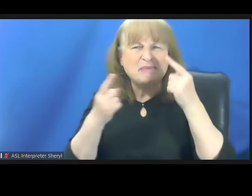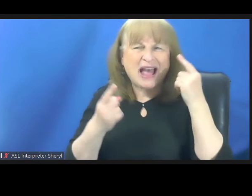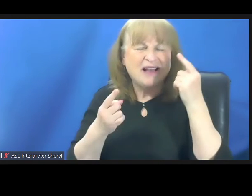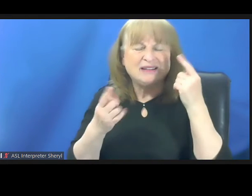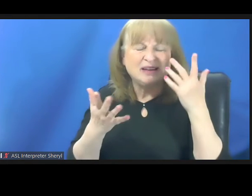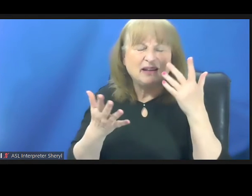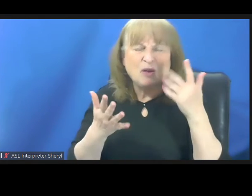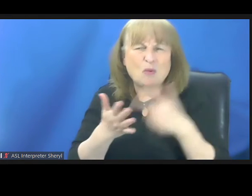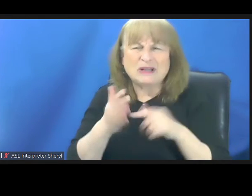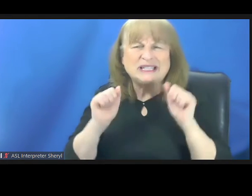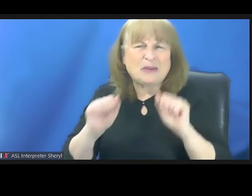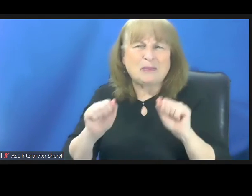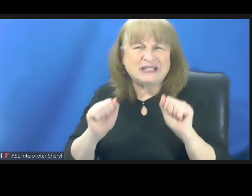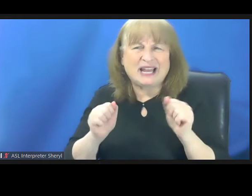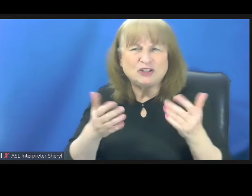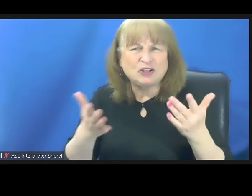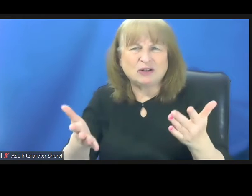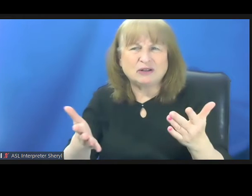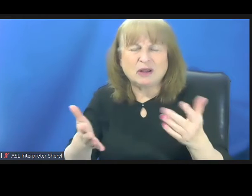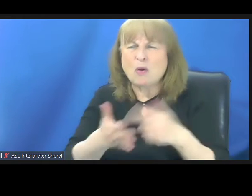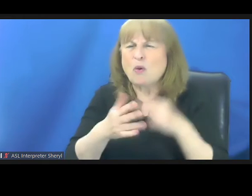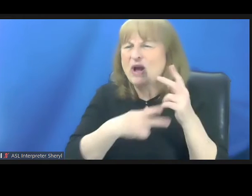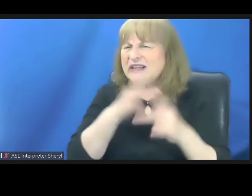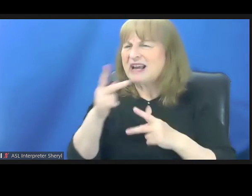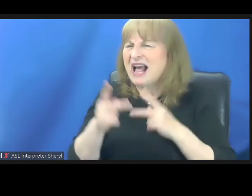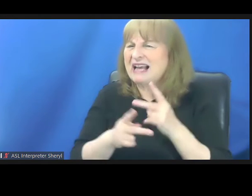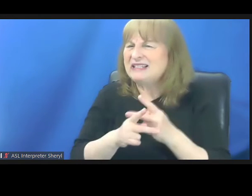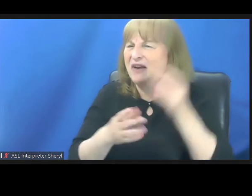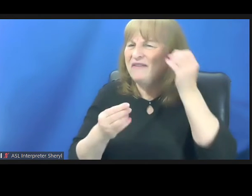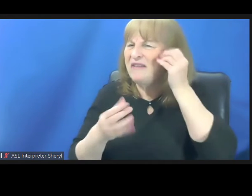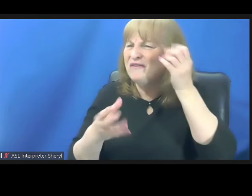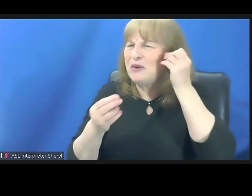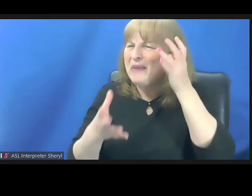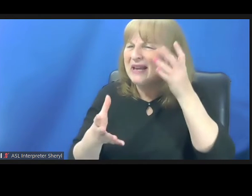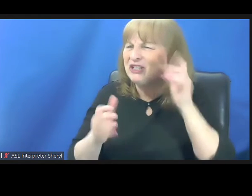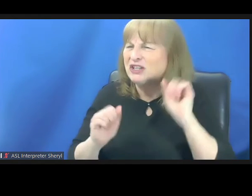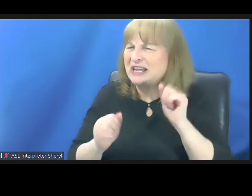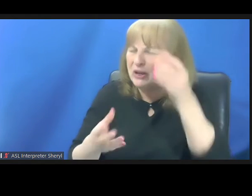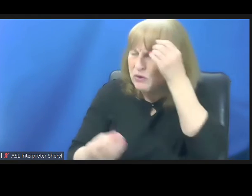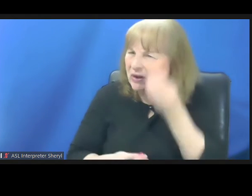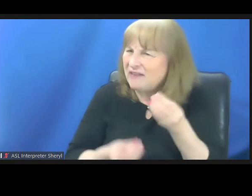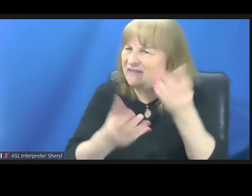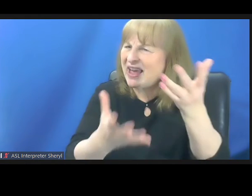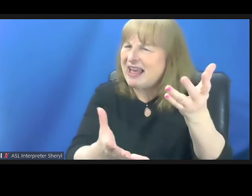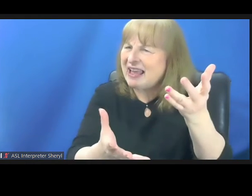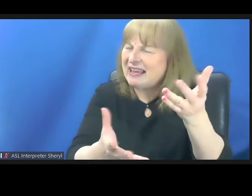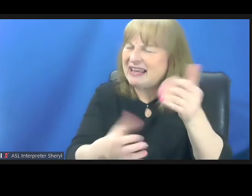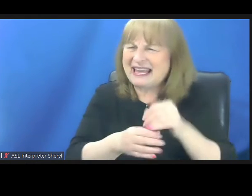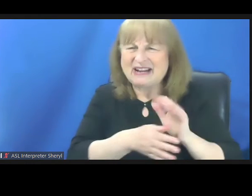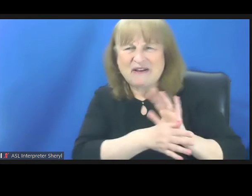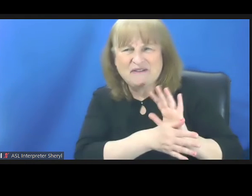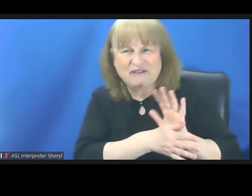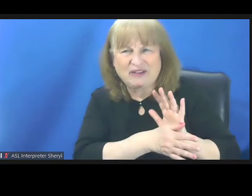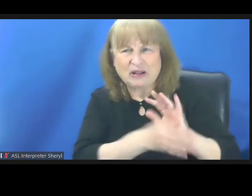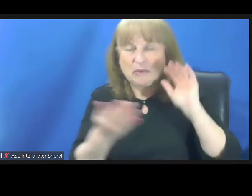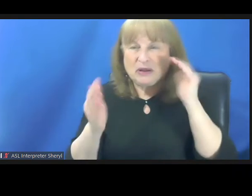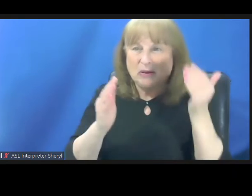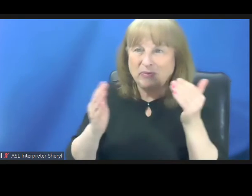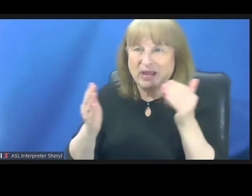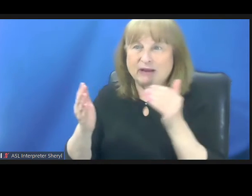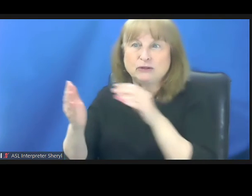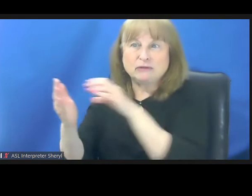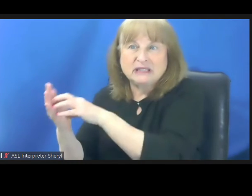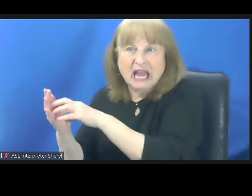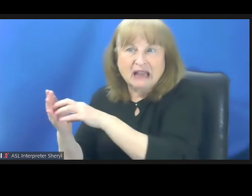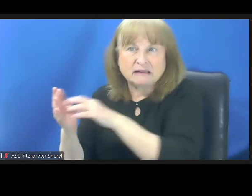the potential there? And what kinds of information can you convey in a film versus in the text